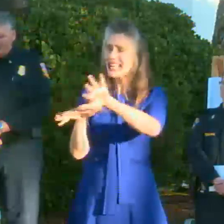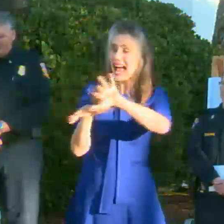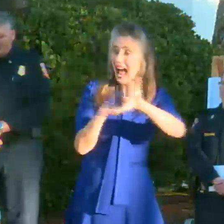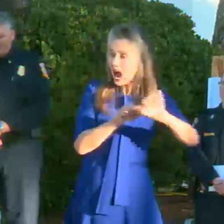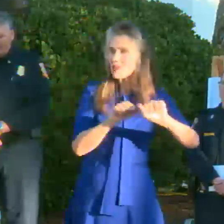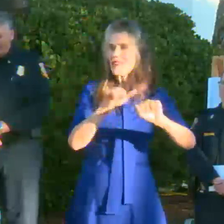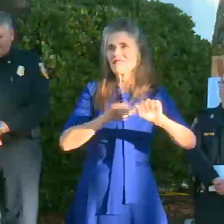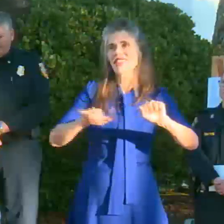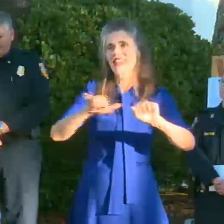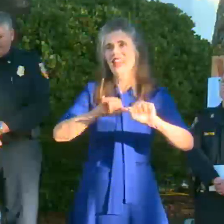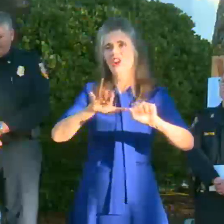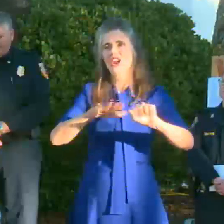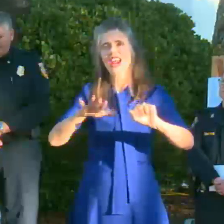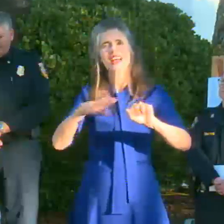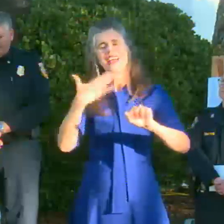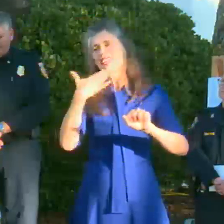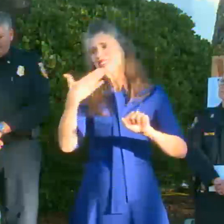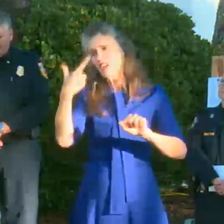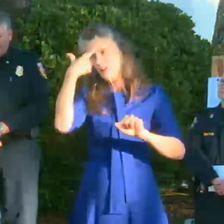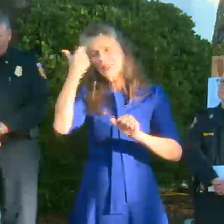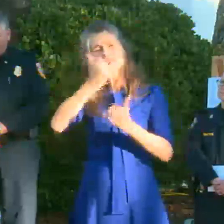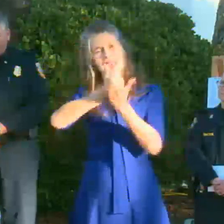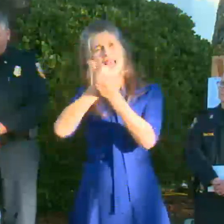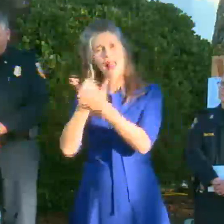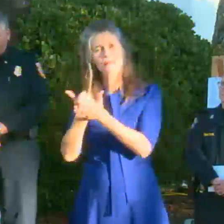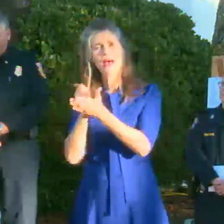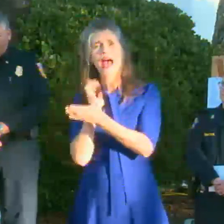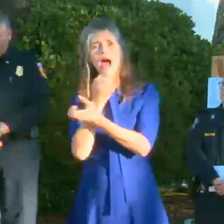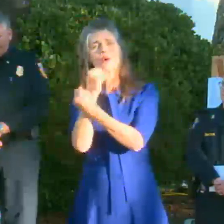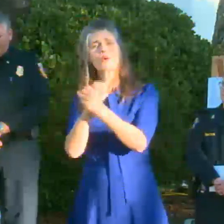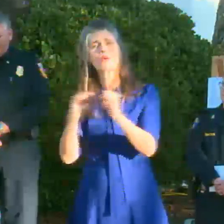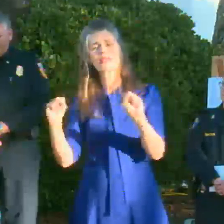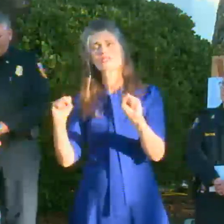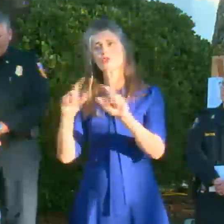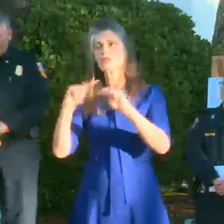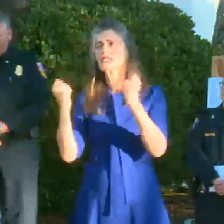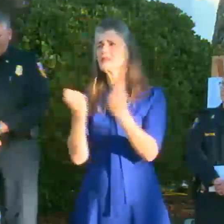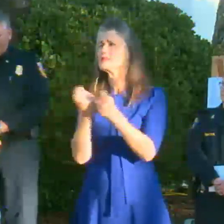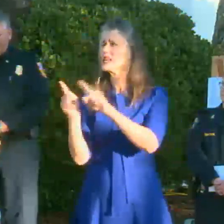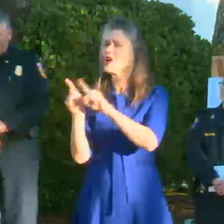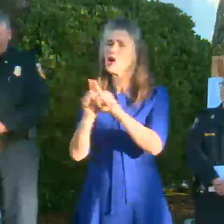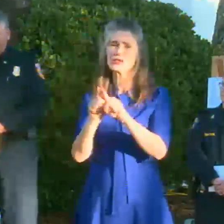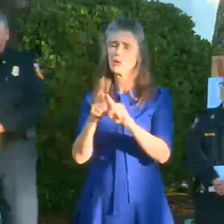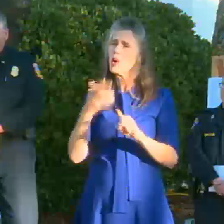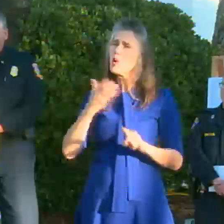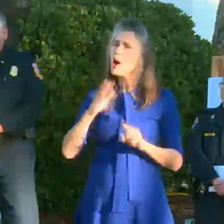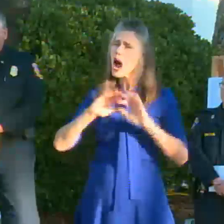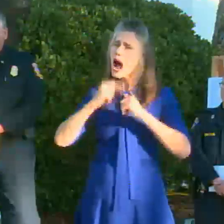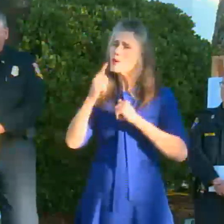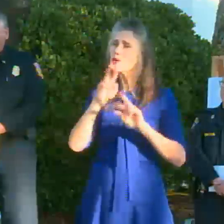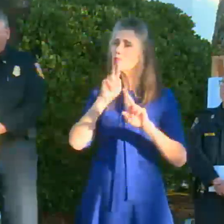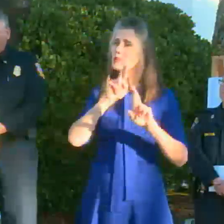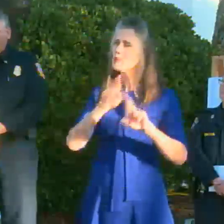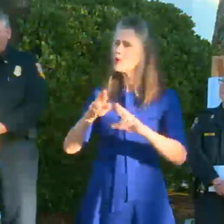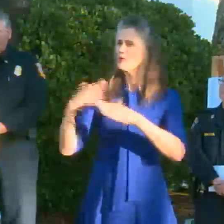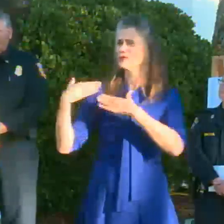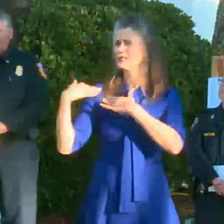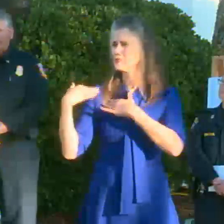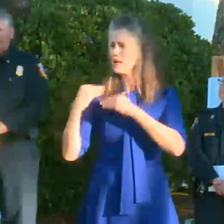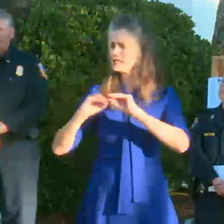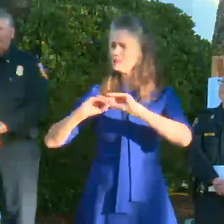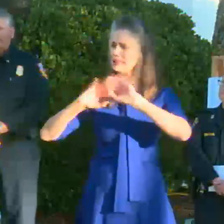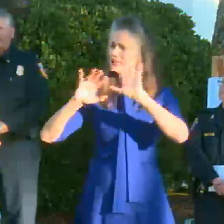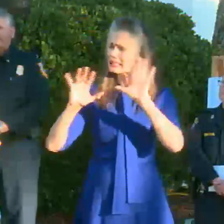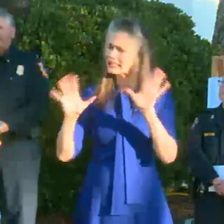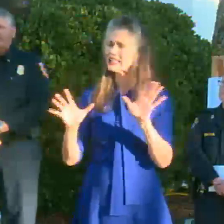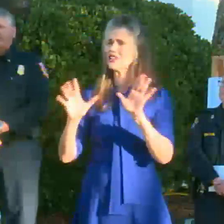teams, and for their responsible and considerate reporting of this terrible tragedy in our community. And lastly, I just want to say thank